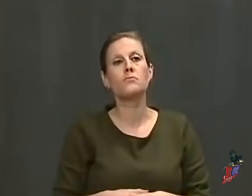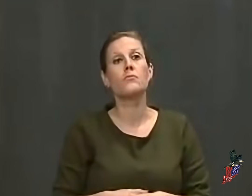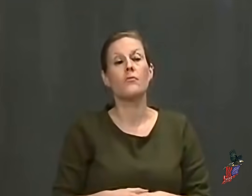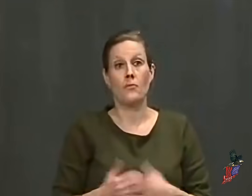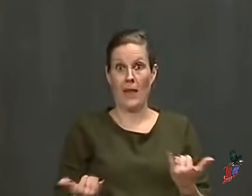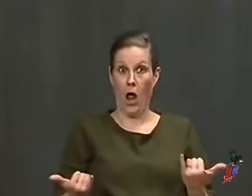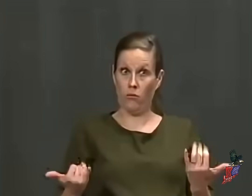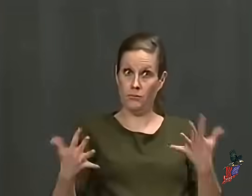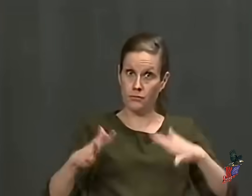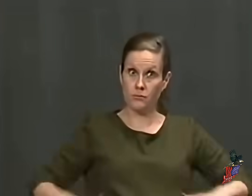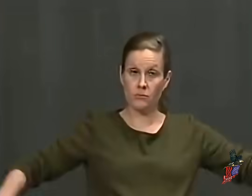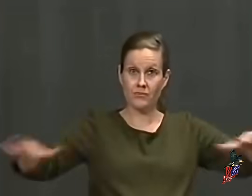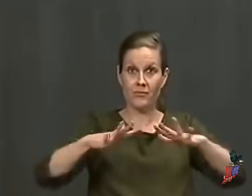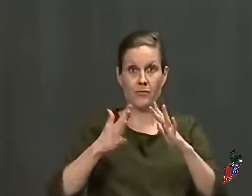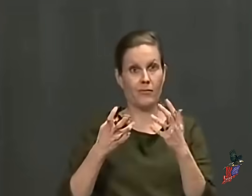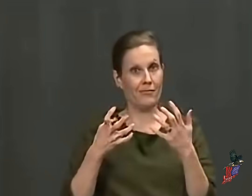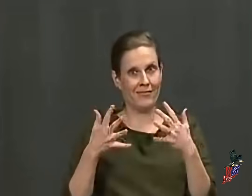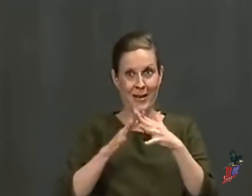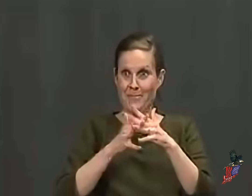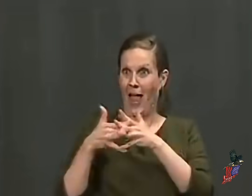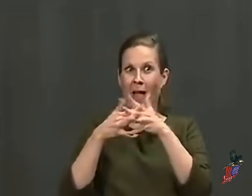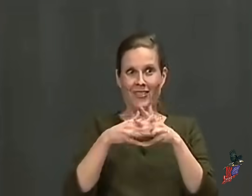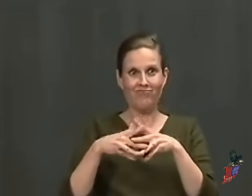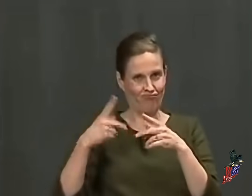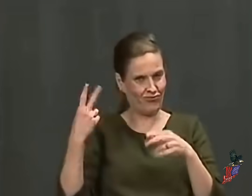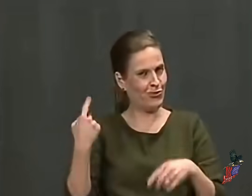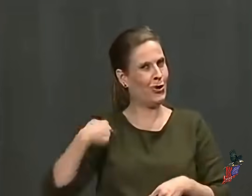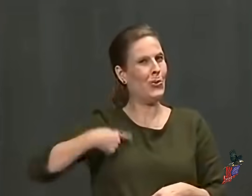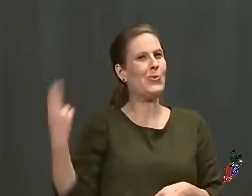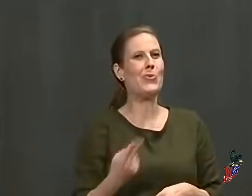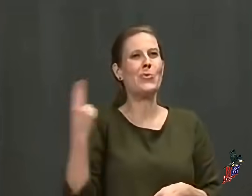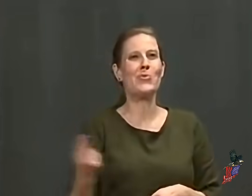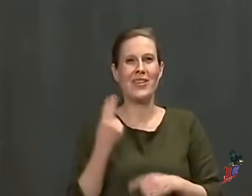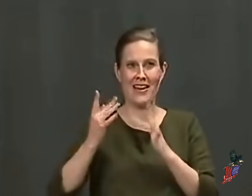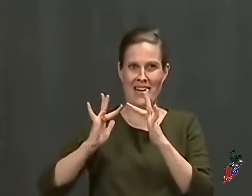internet that we invested, we invented the early internet.